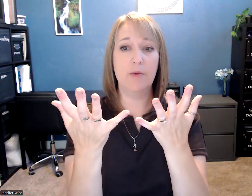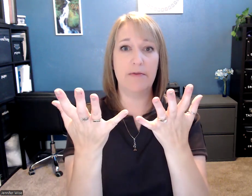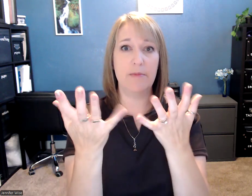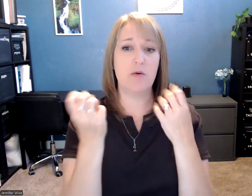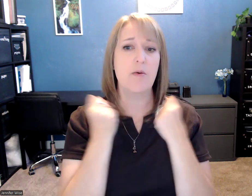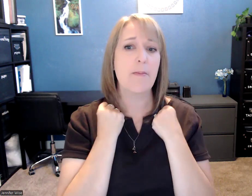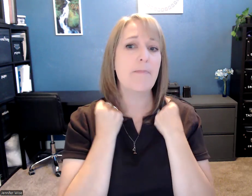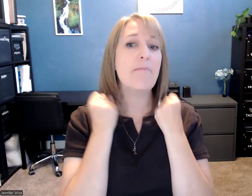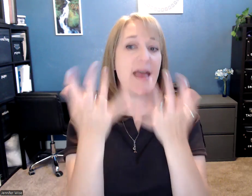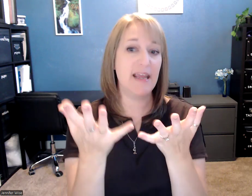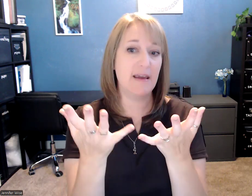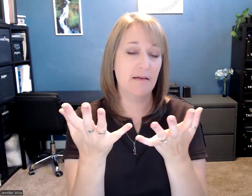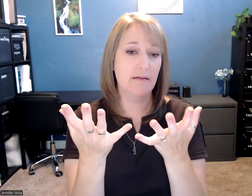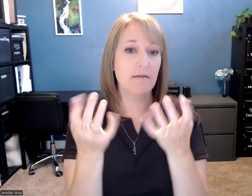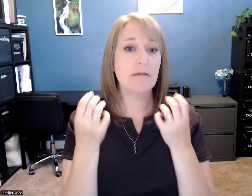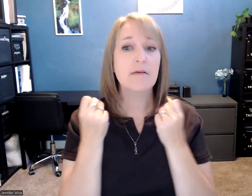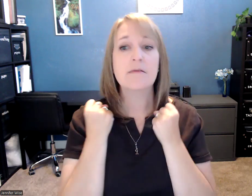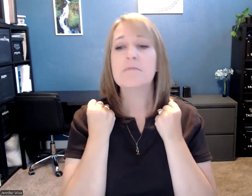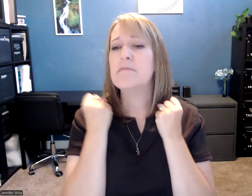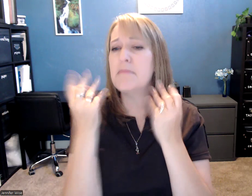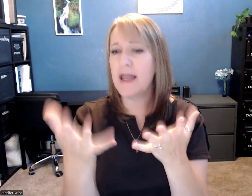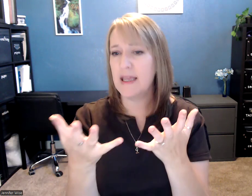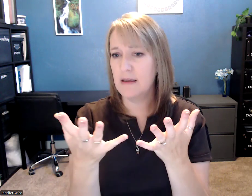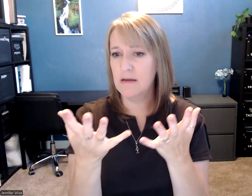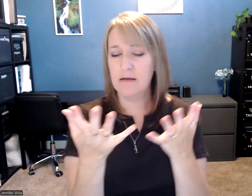away from you. Many, many.